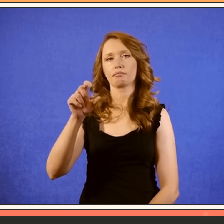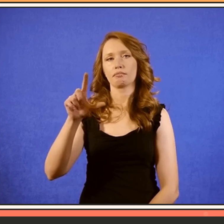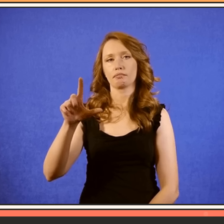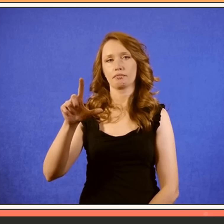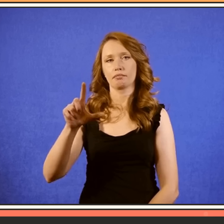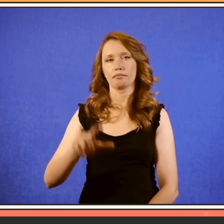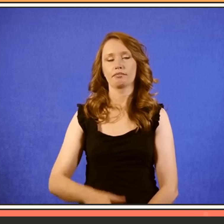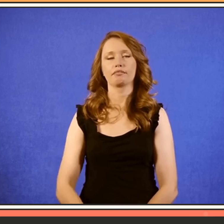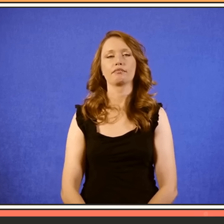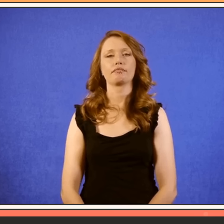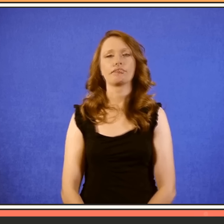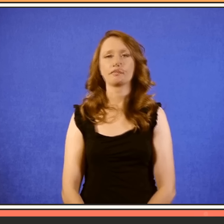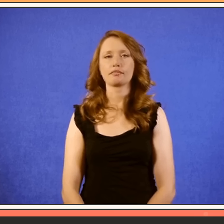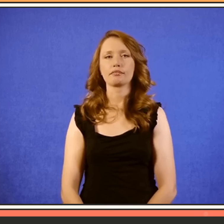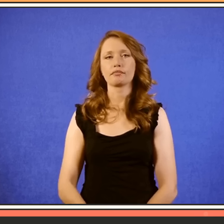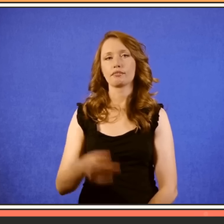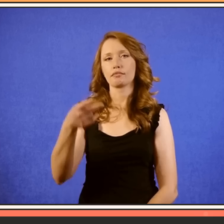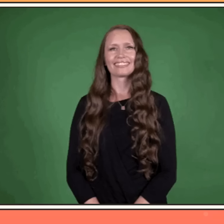Pool.